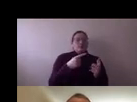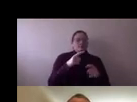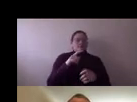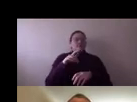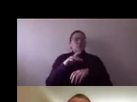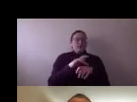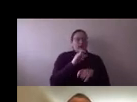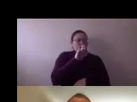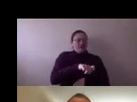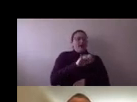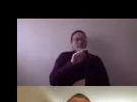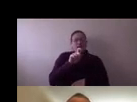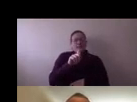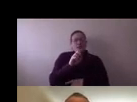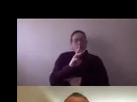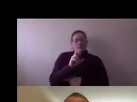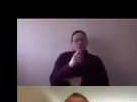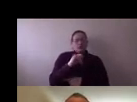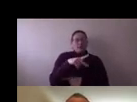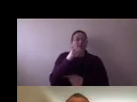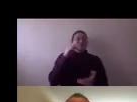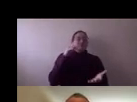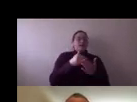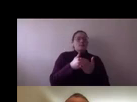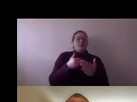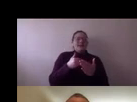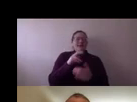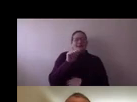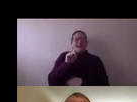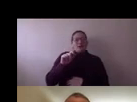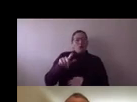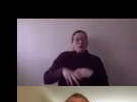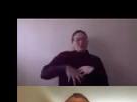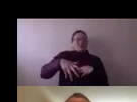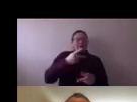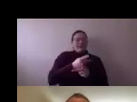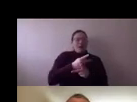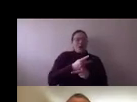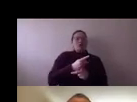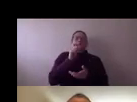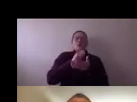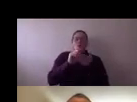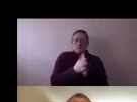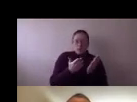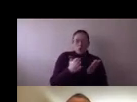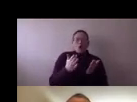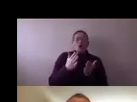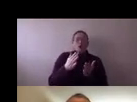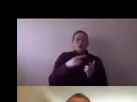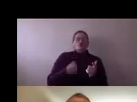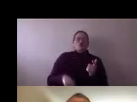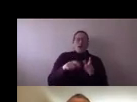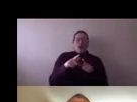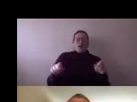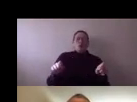fellowship and studied prenatal care and wrote a book in Chinese that was published back once she returned to